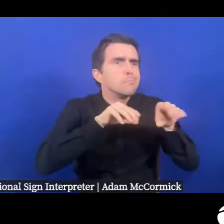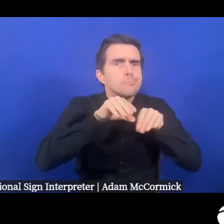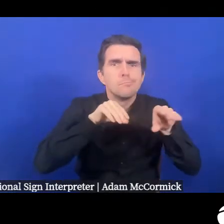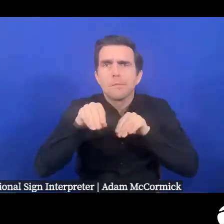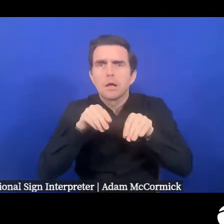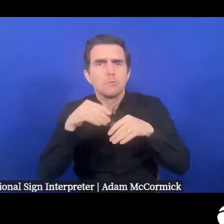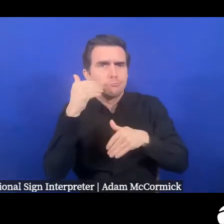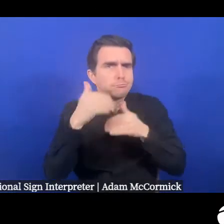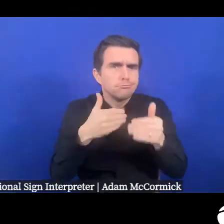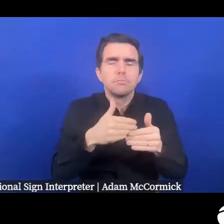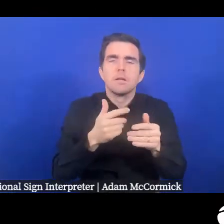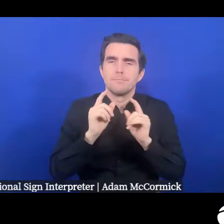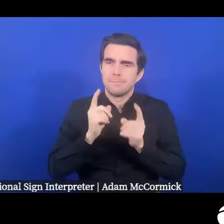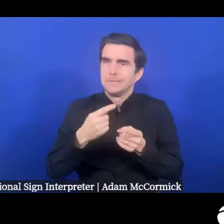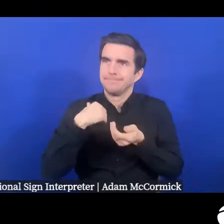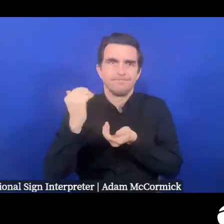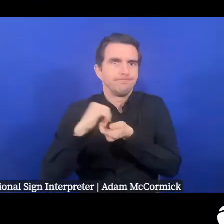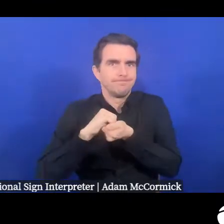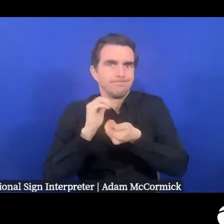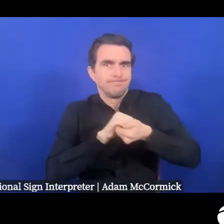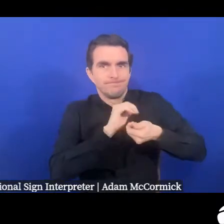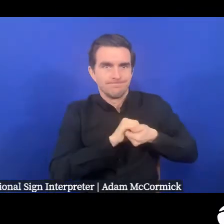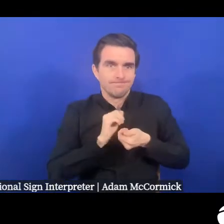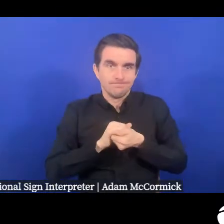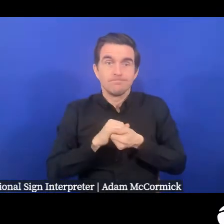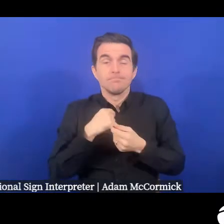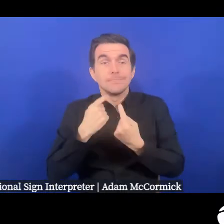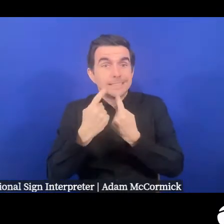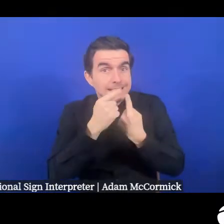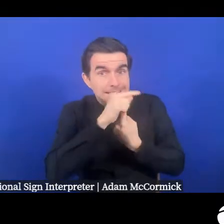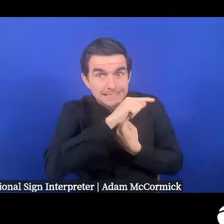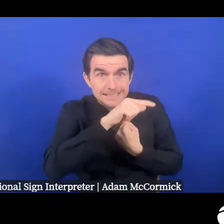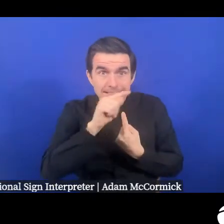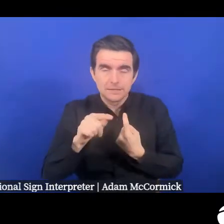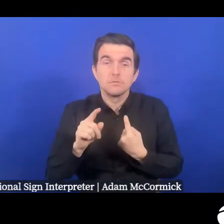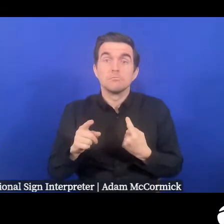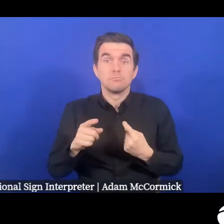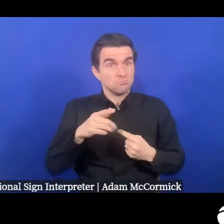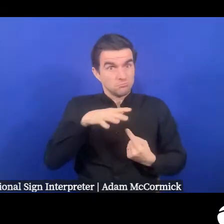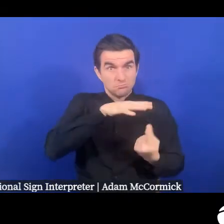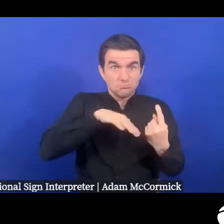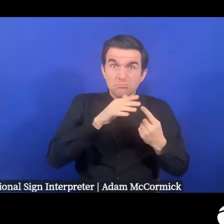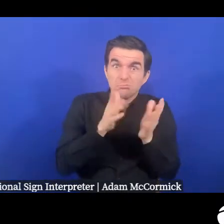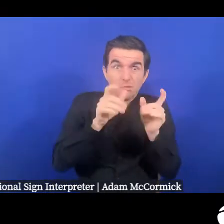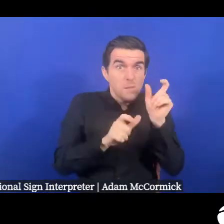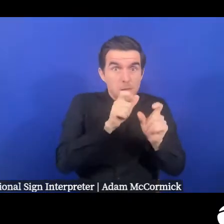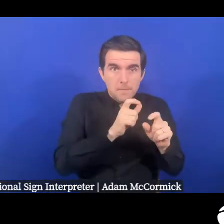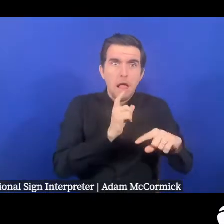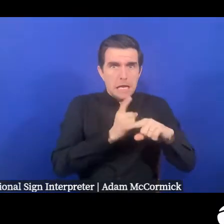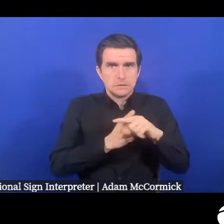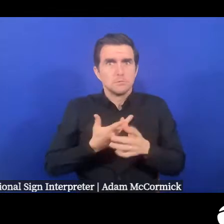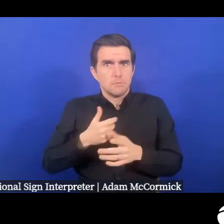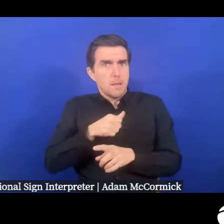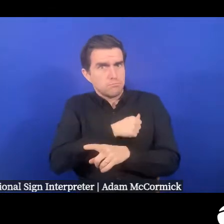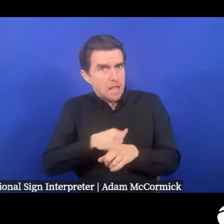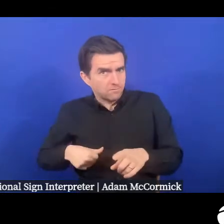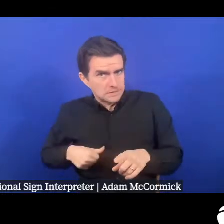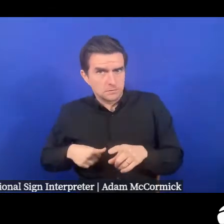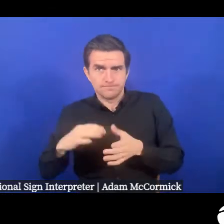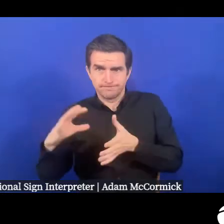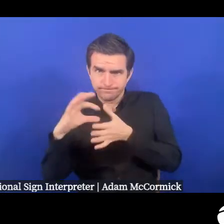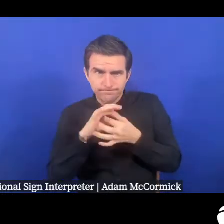entities within the tourism sector, they also are important stakeholders on helping us